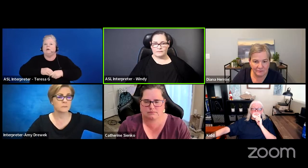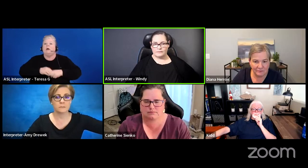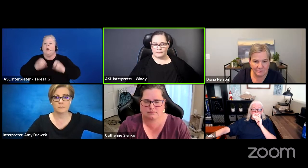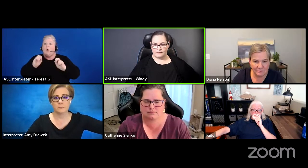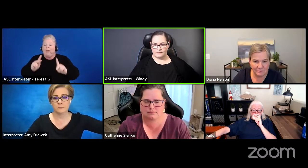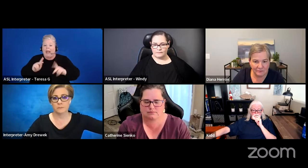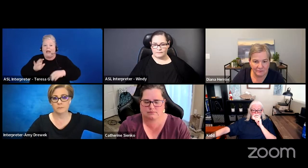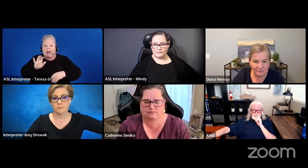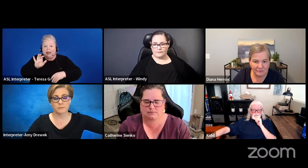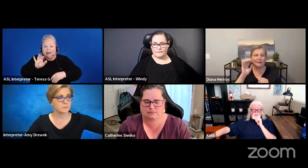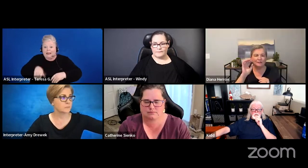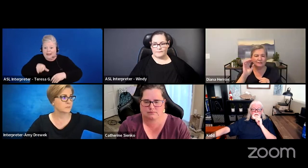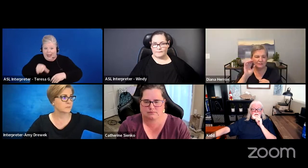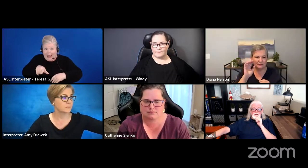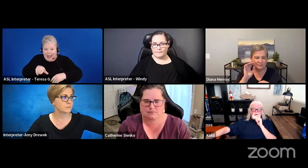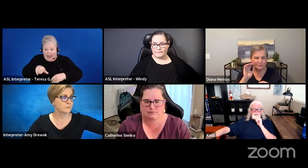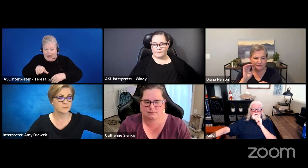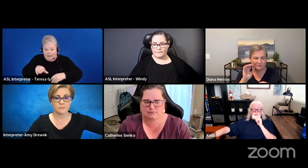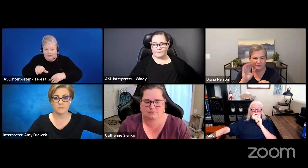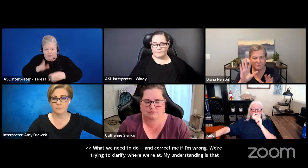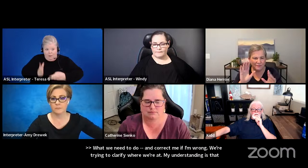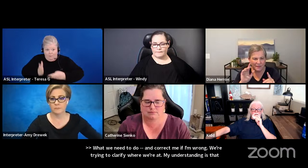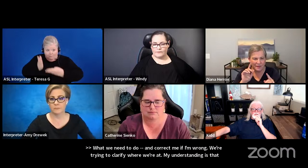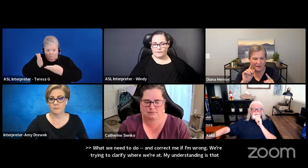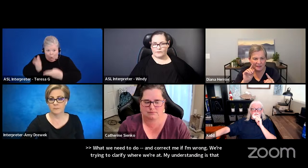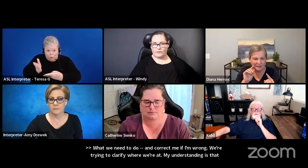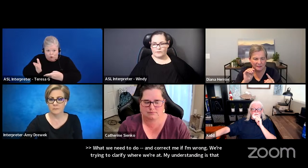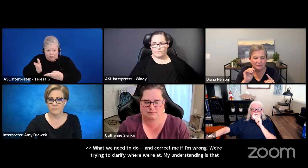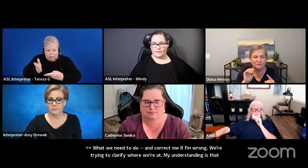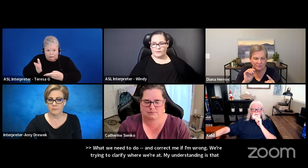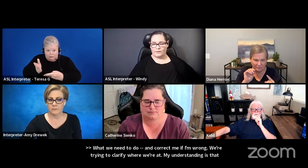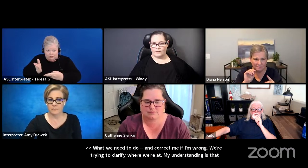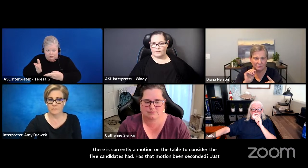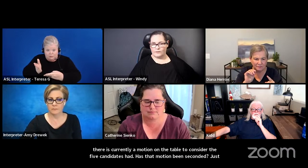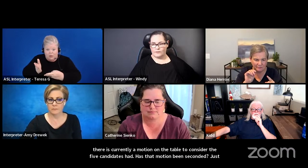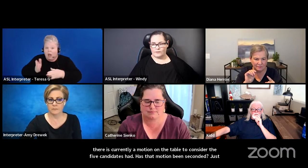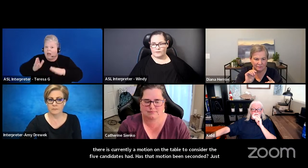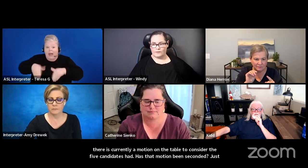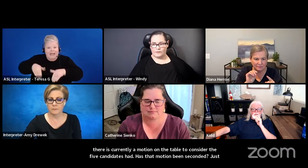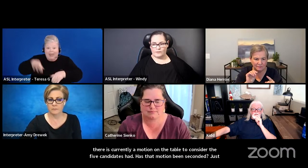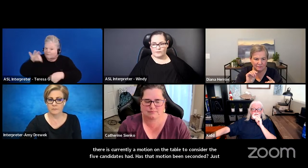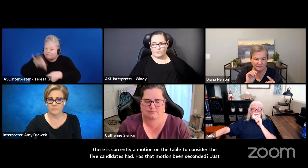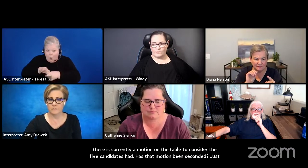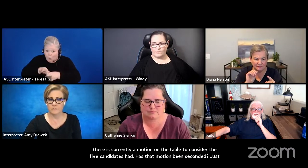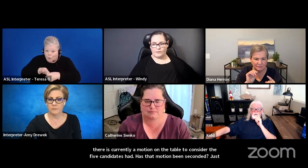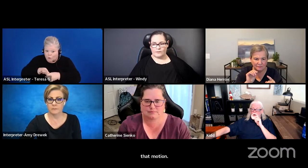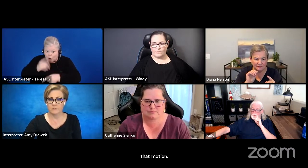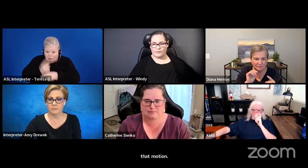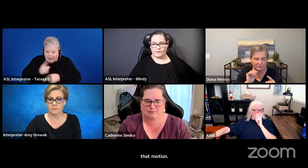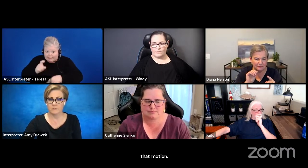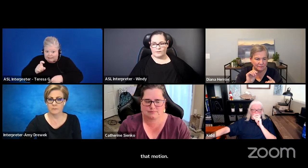was that motion, is it my understanding, has not been voted on yet?